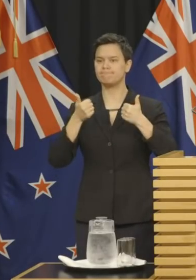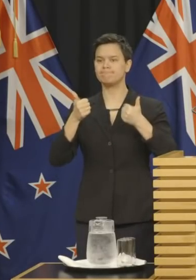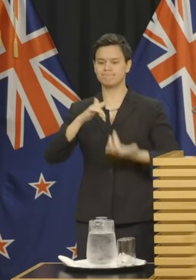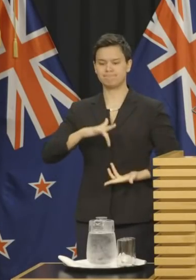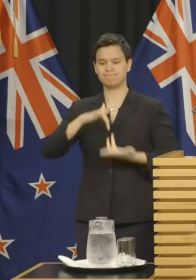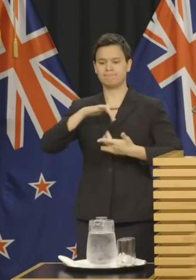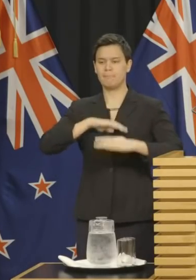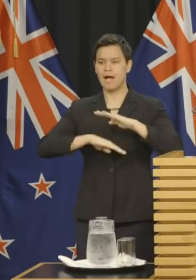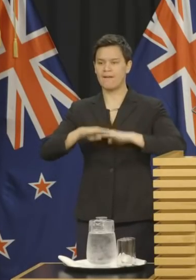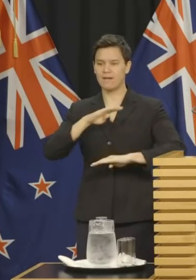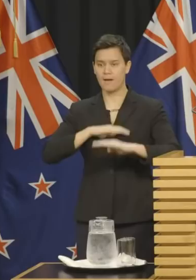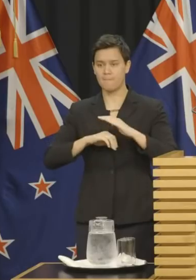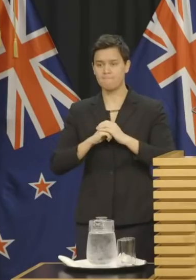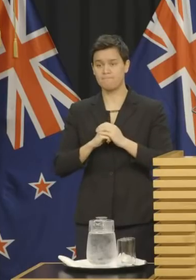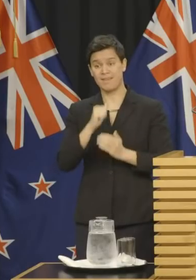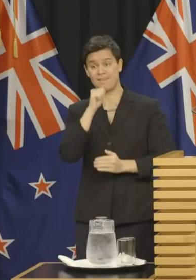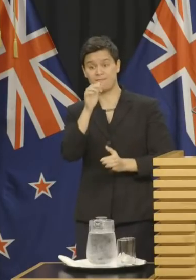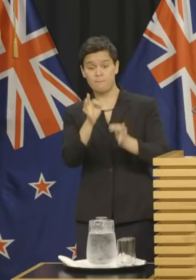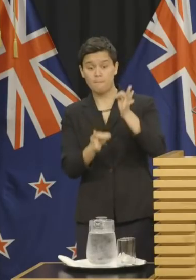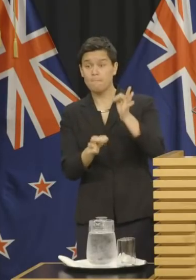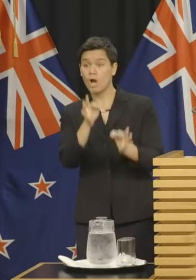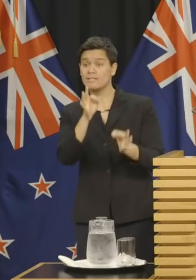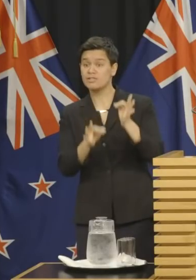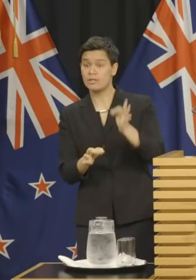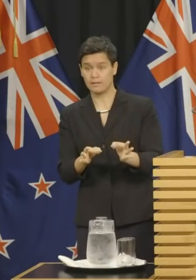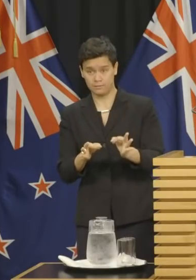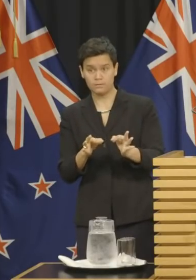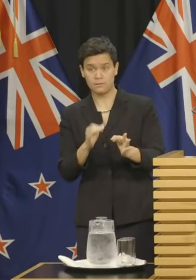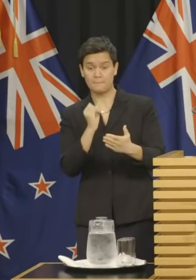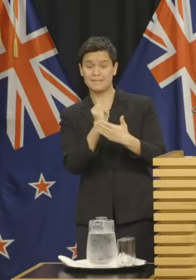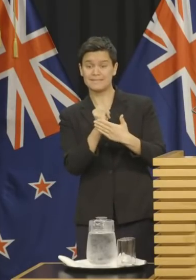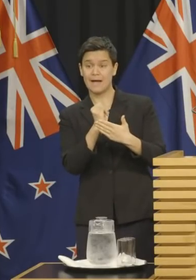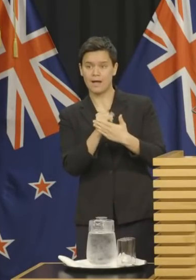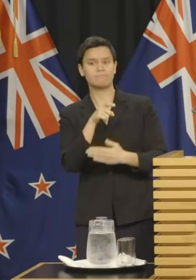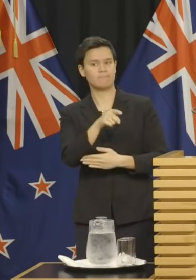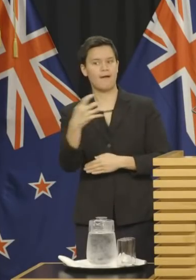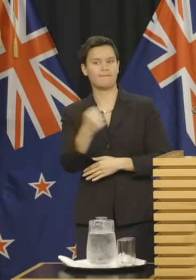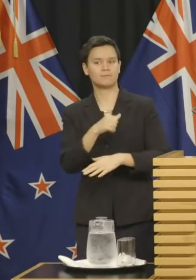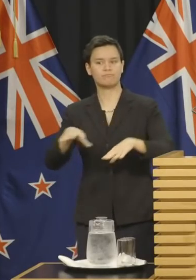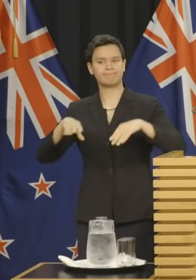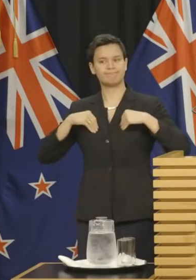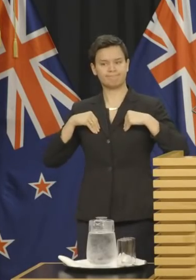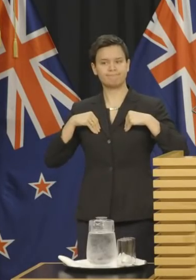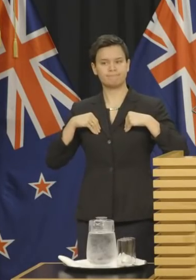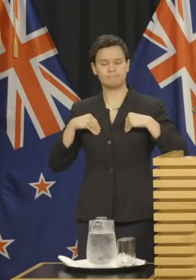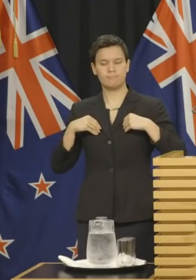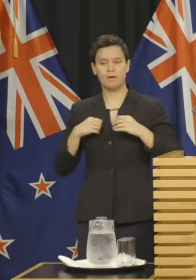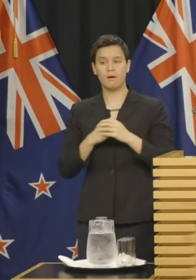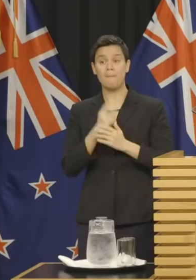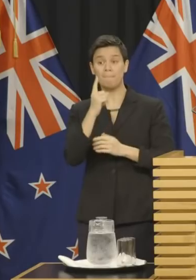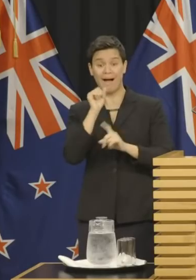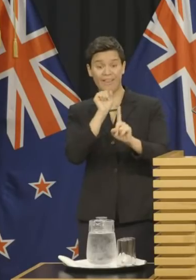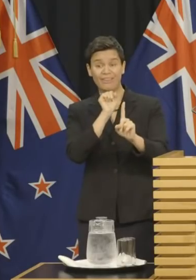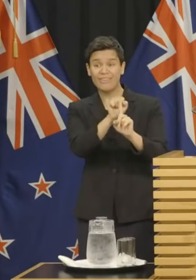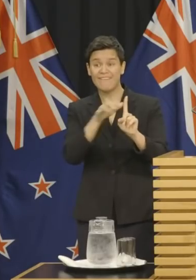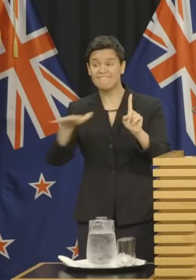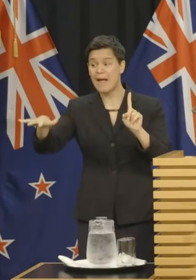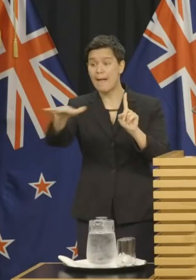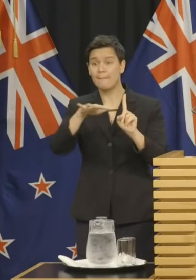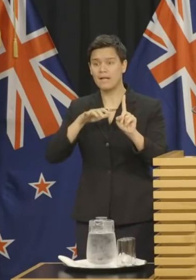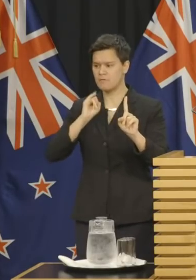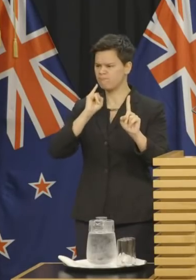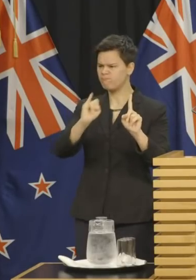for mistakes. Their families should not. I do ask that we try and maintain that clear distinction